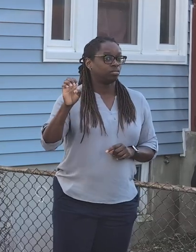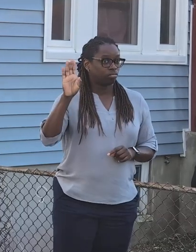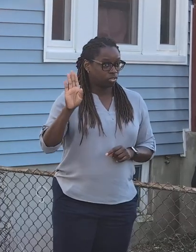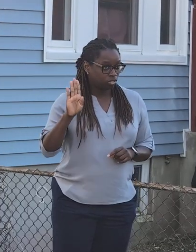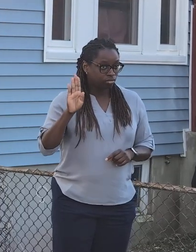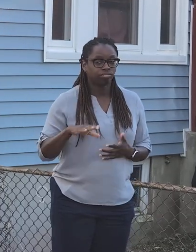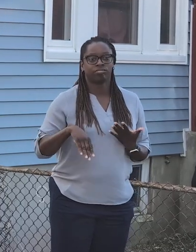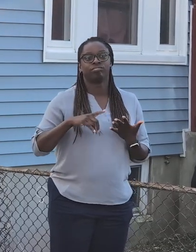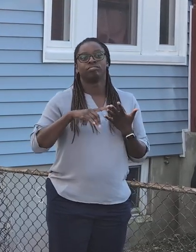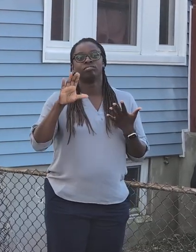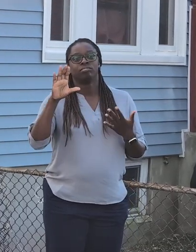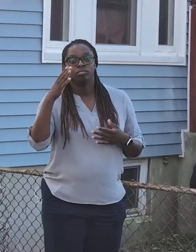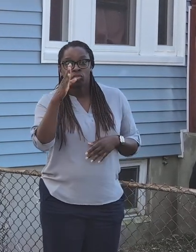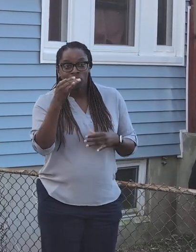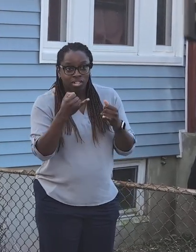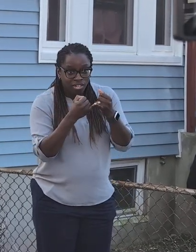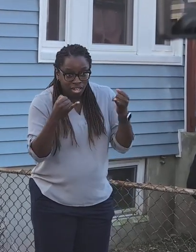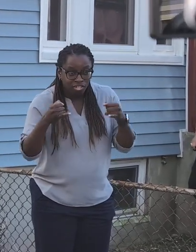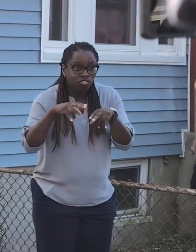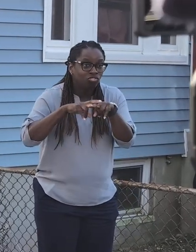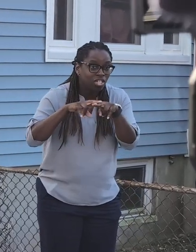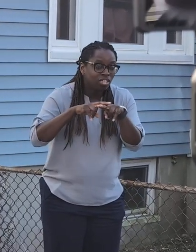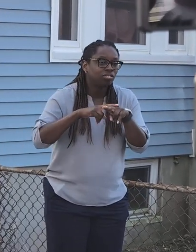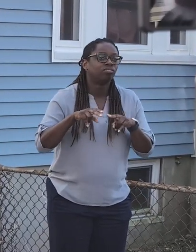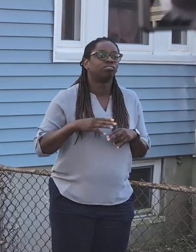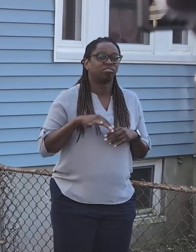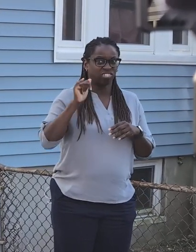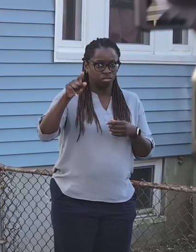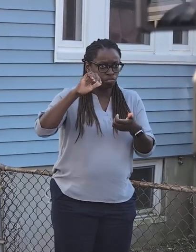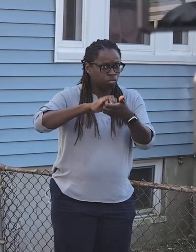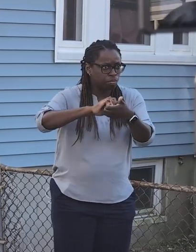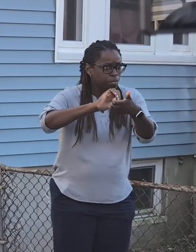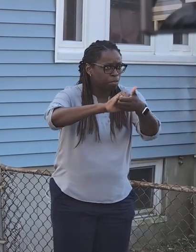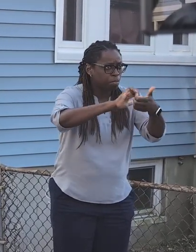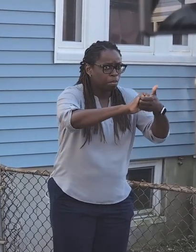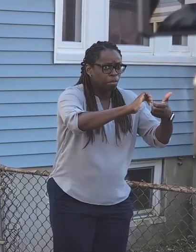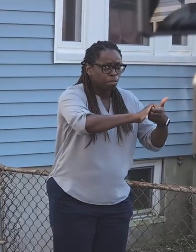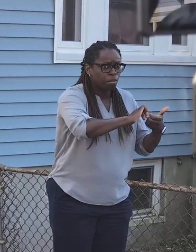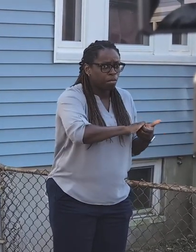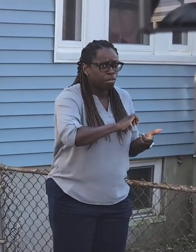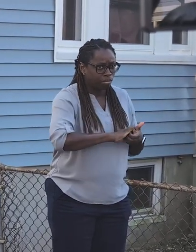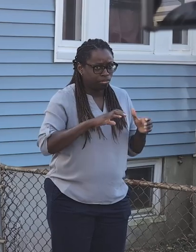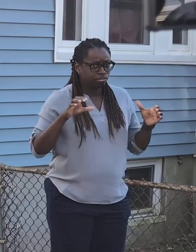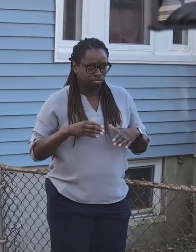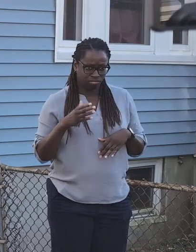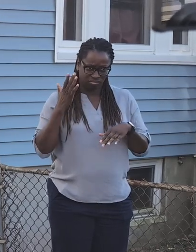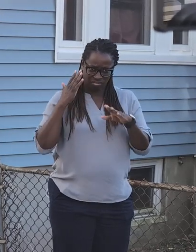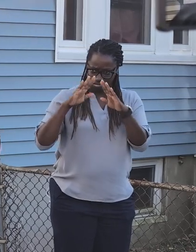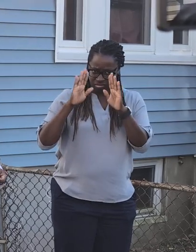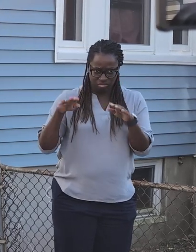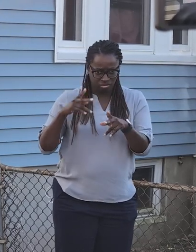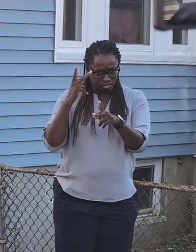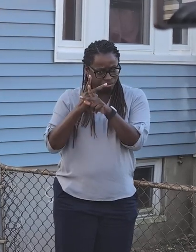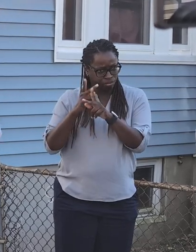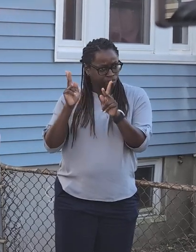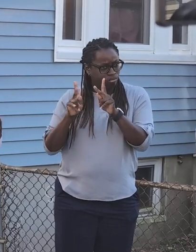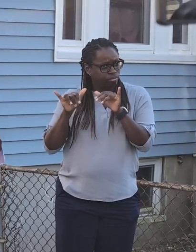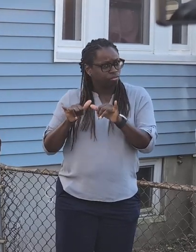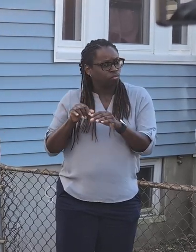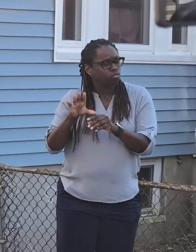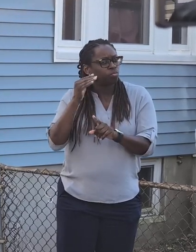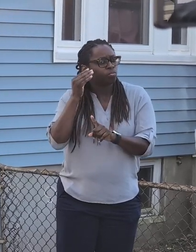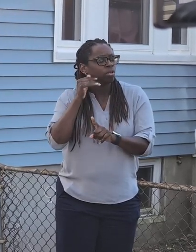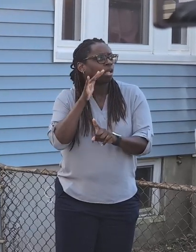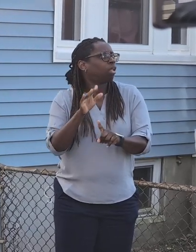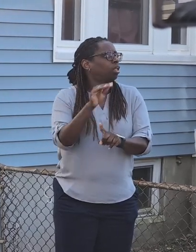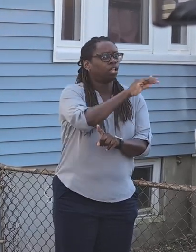city that's also about how do we preserve housing? Preserve housing, how are we keeping people in their homes and how are we breathing life